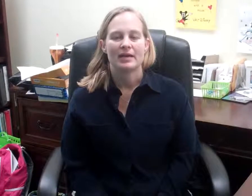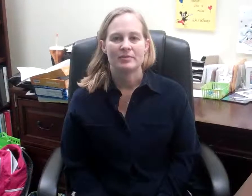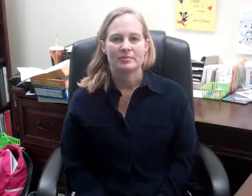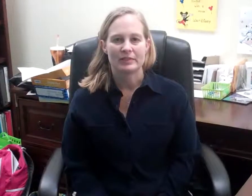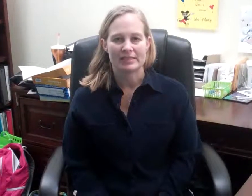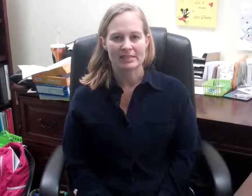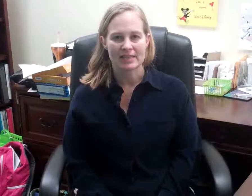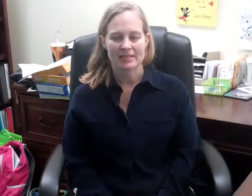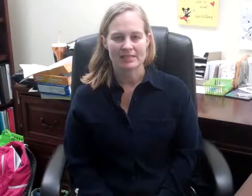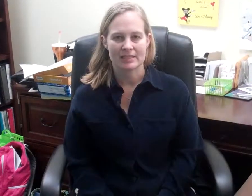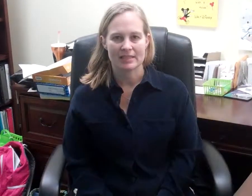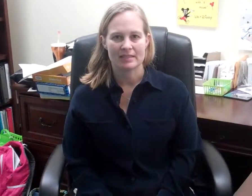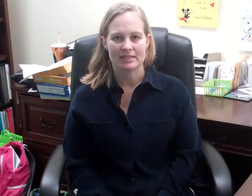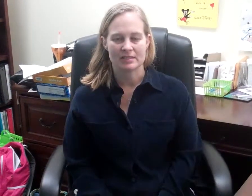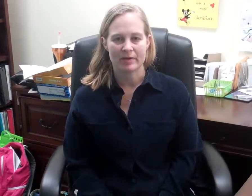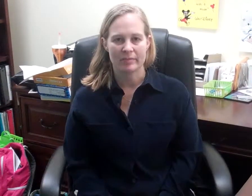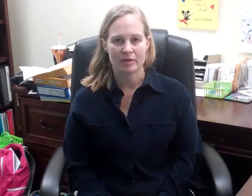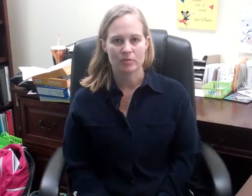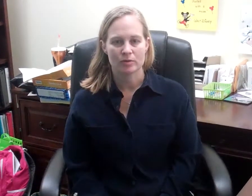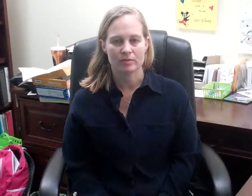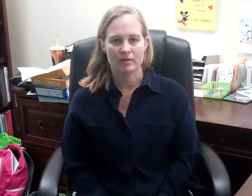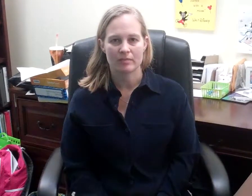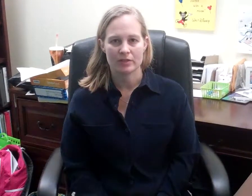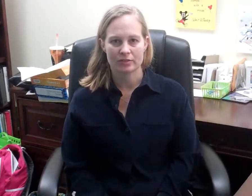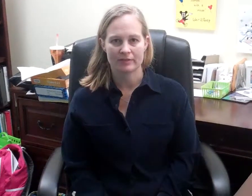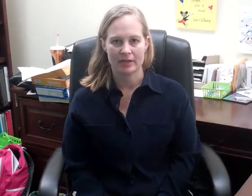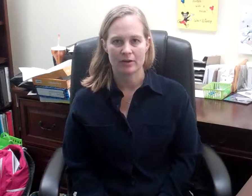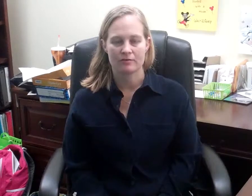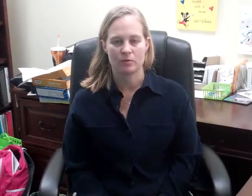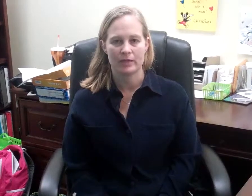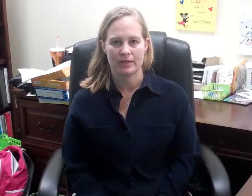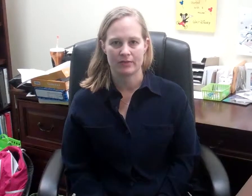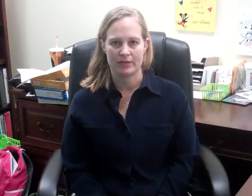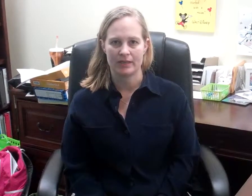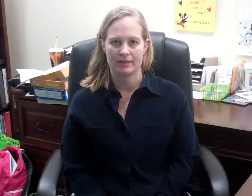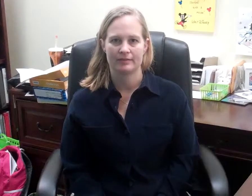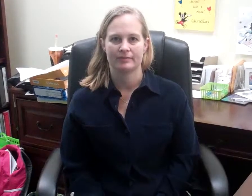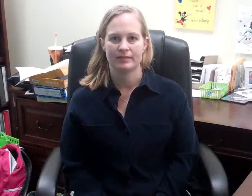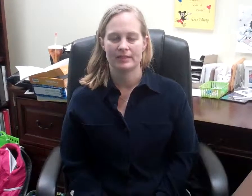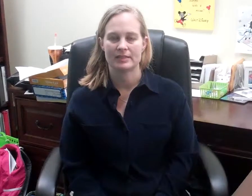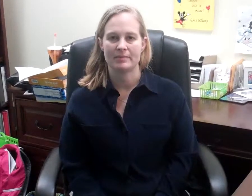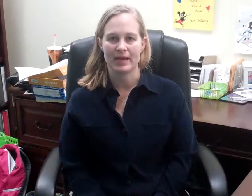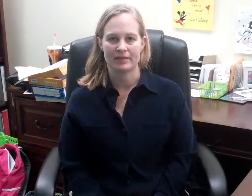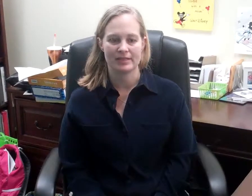My name is Melissa Sexton, and this is my peer mentor video for week 3. It's a math lesson.